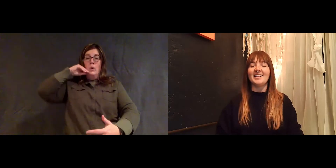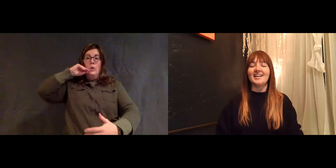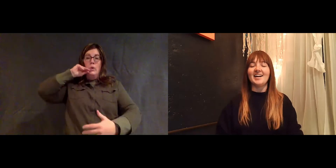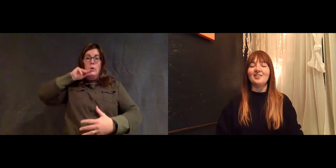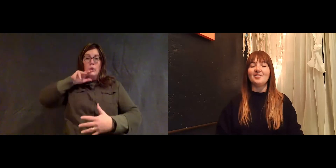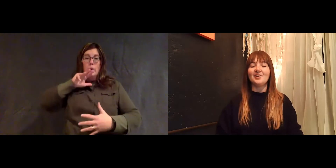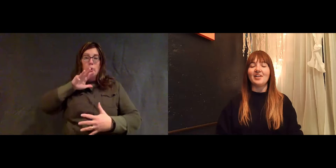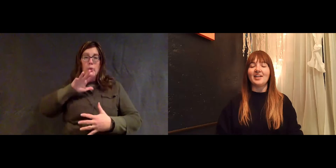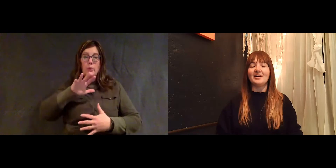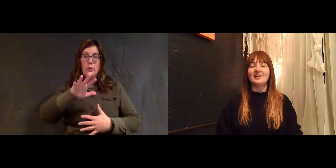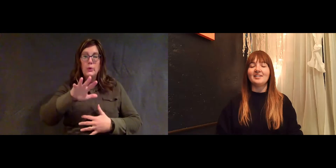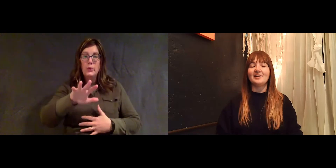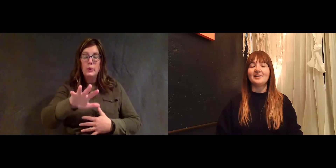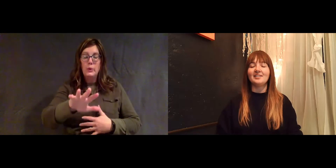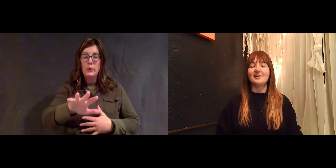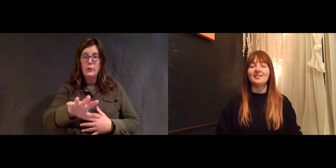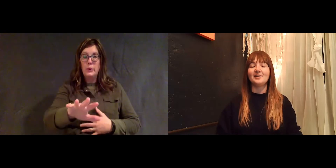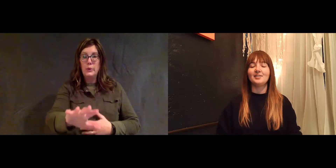And let it out when you're ready.